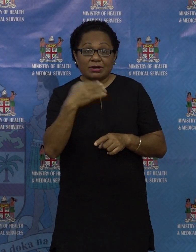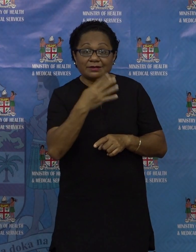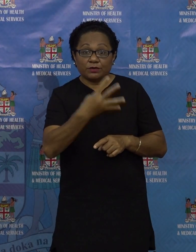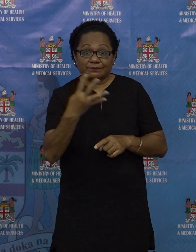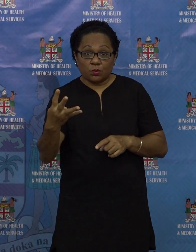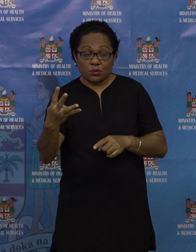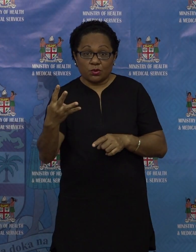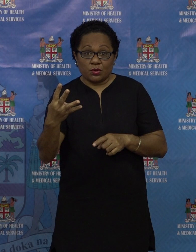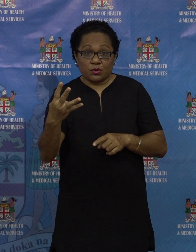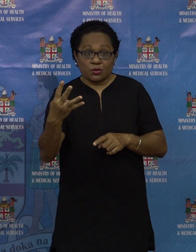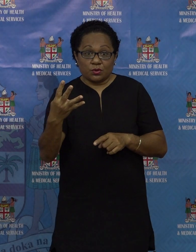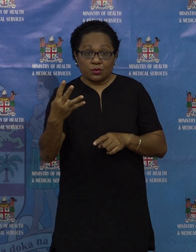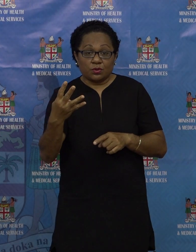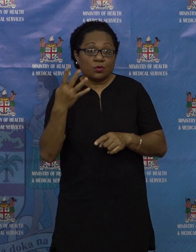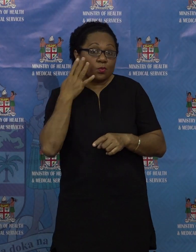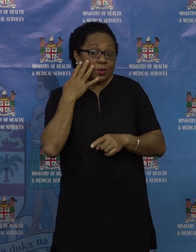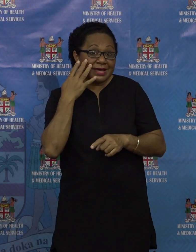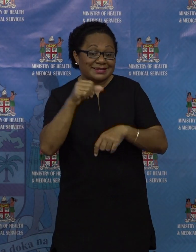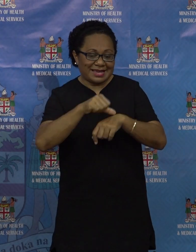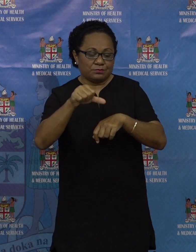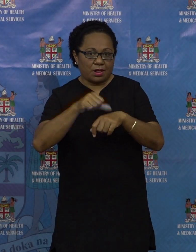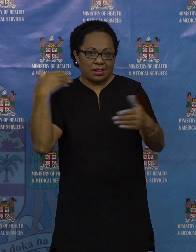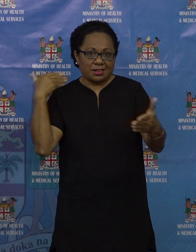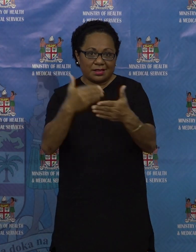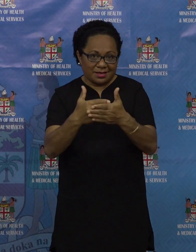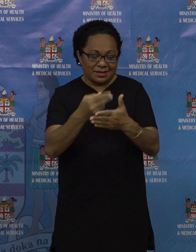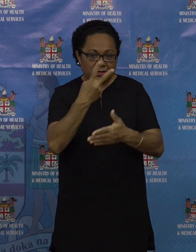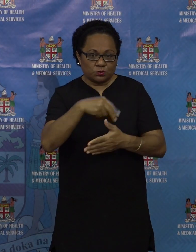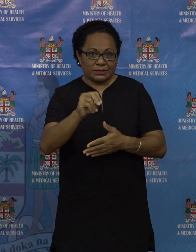detected during the outbreak that started in April 2021.